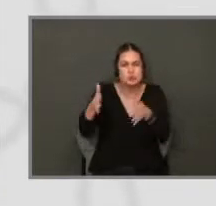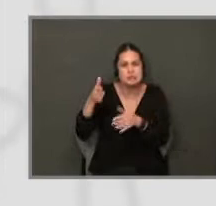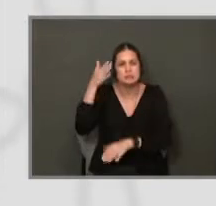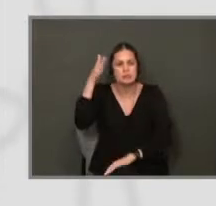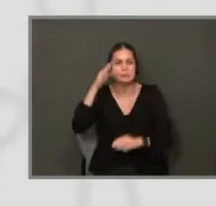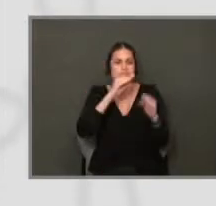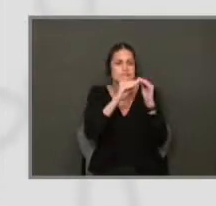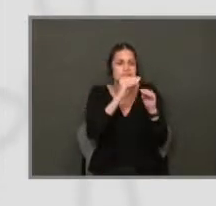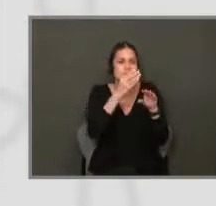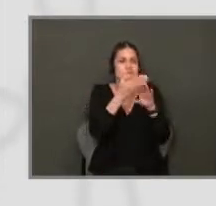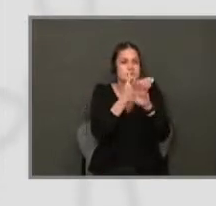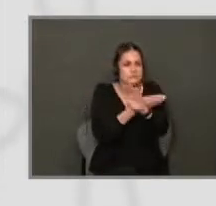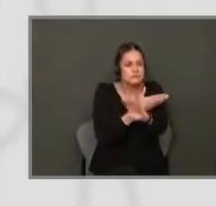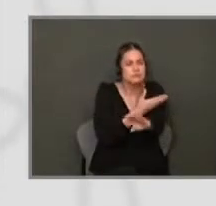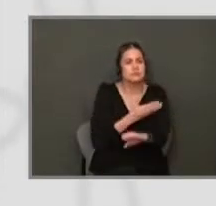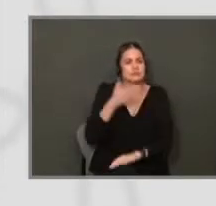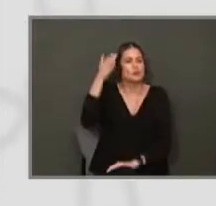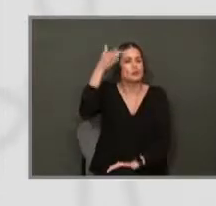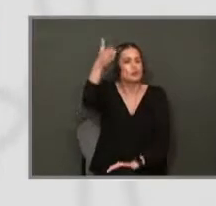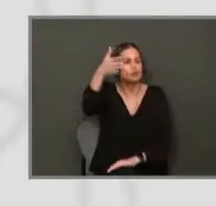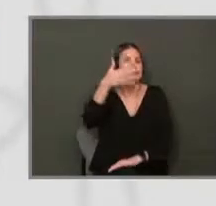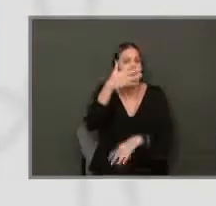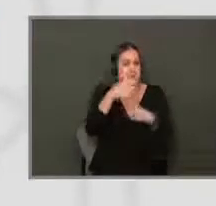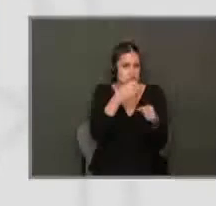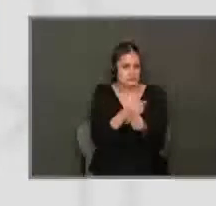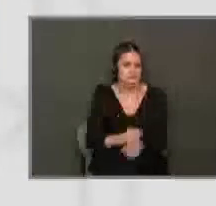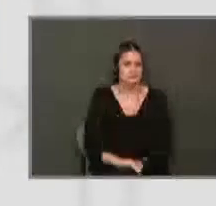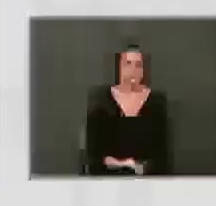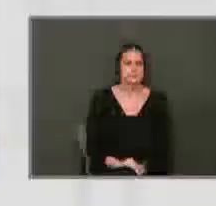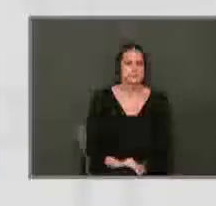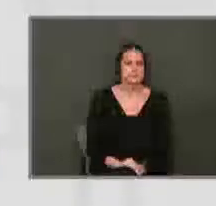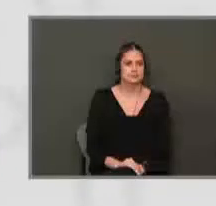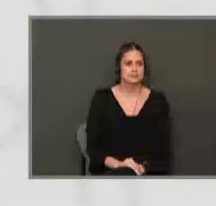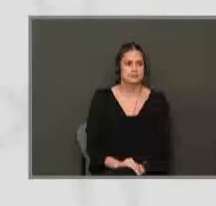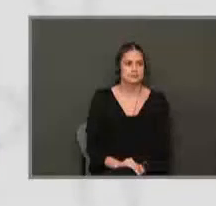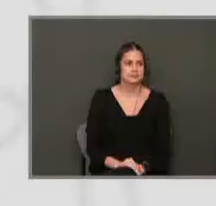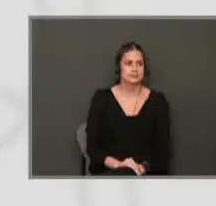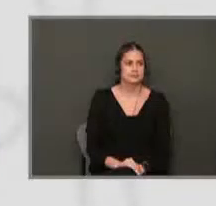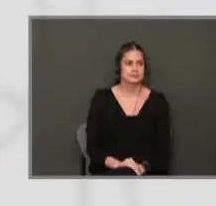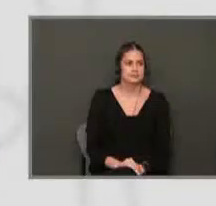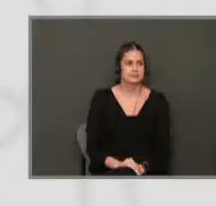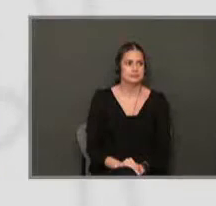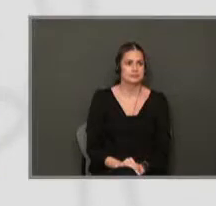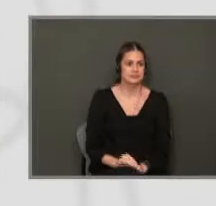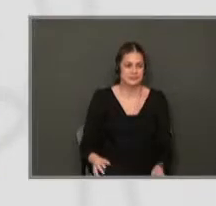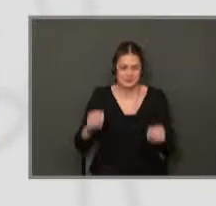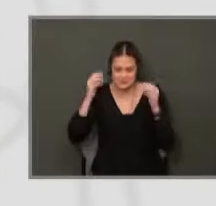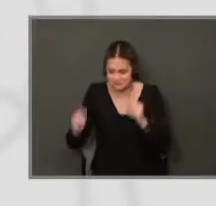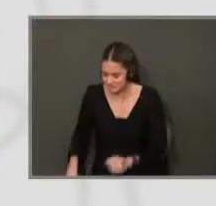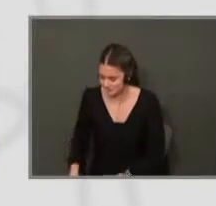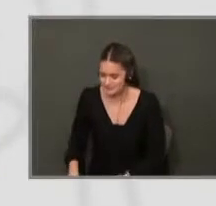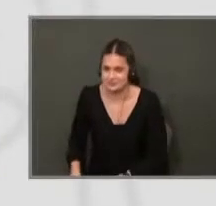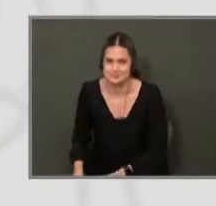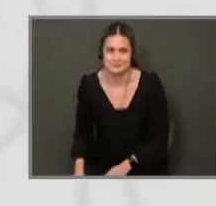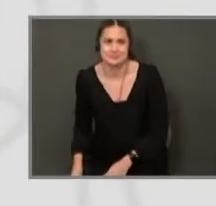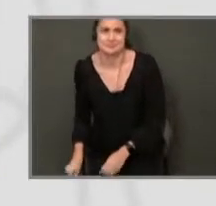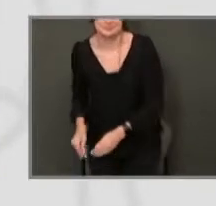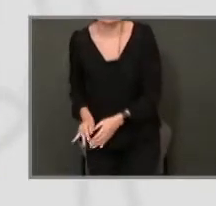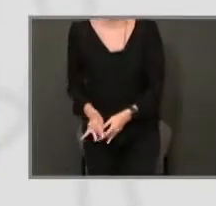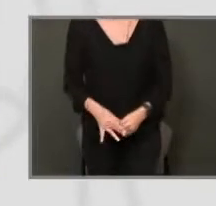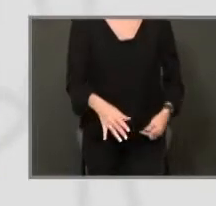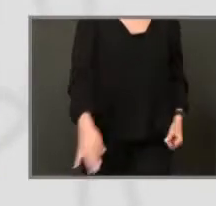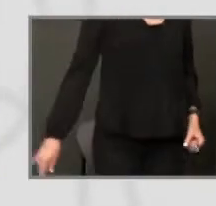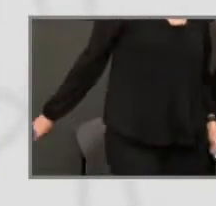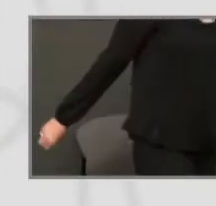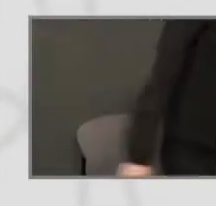maintained going into the future 5 years. Next slide. Here are a couple of examples of street